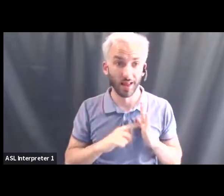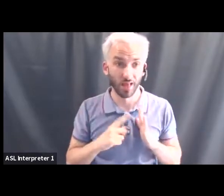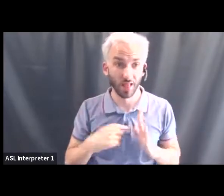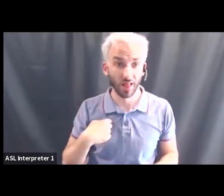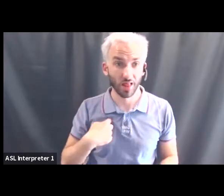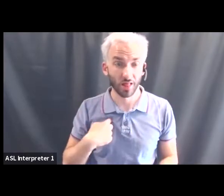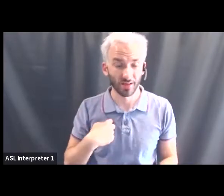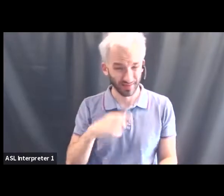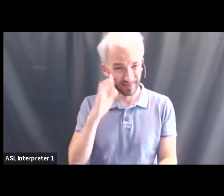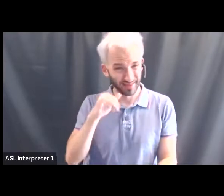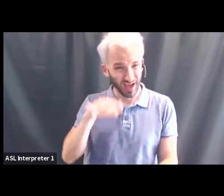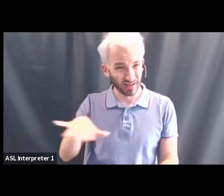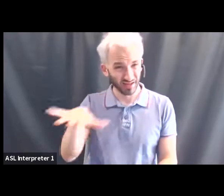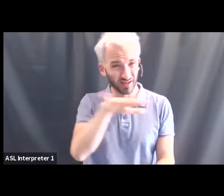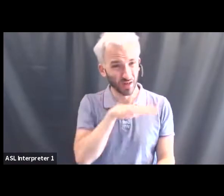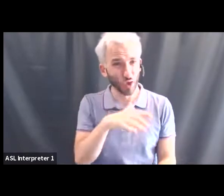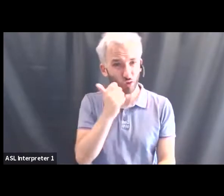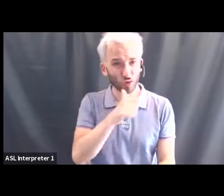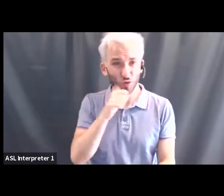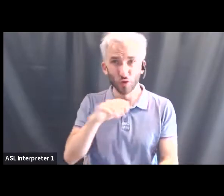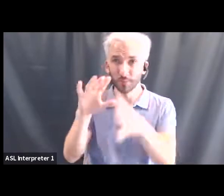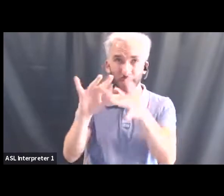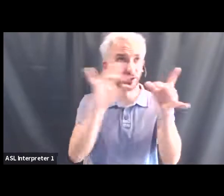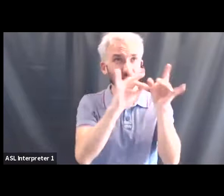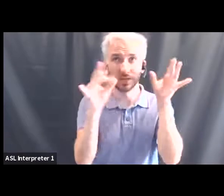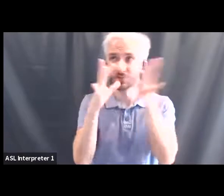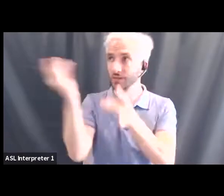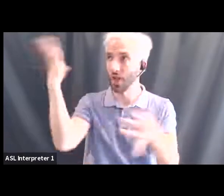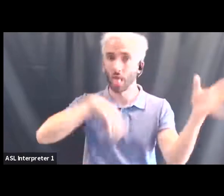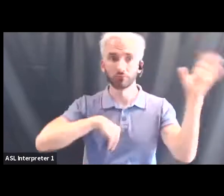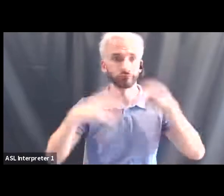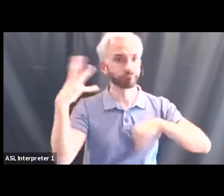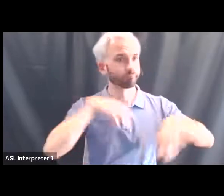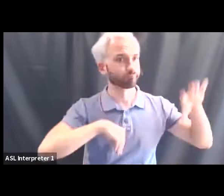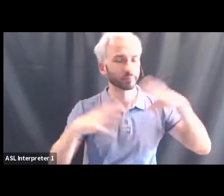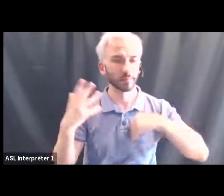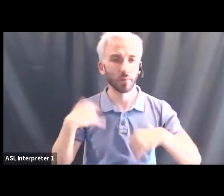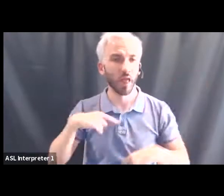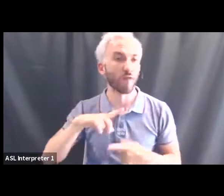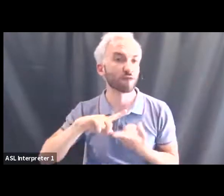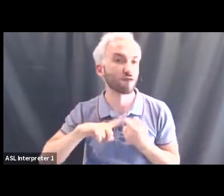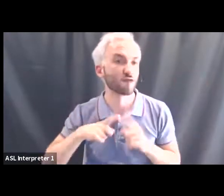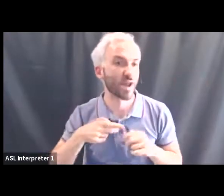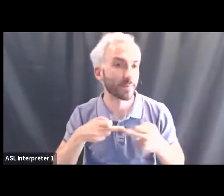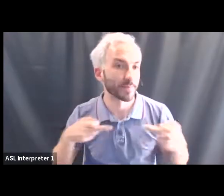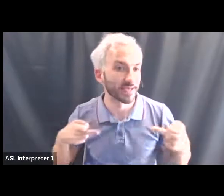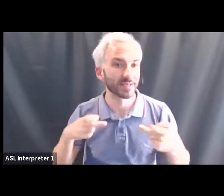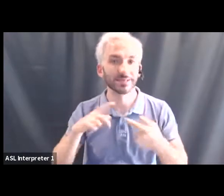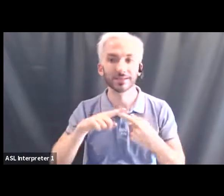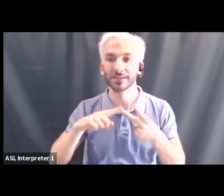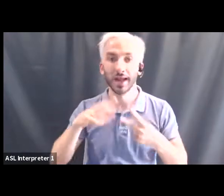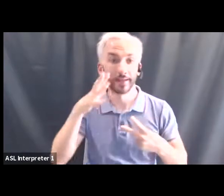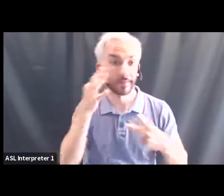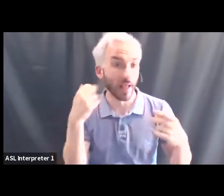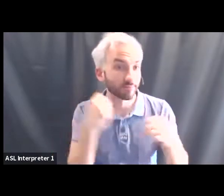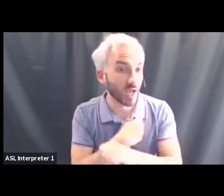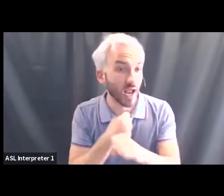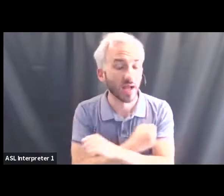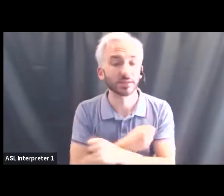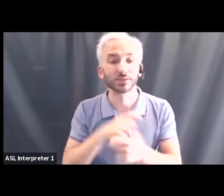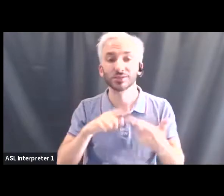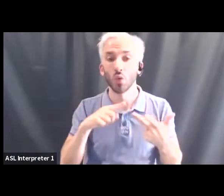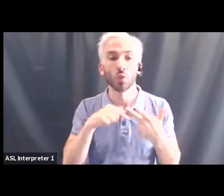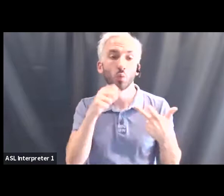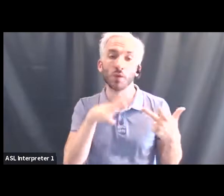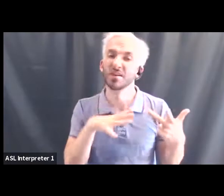the messaging that little girls grow up on? Frenemies, catfights, women who don't play well with other